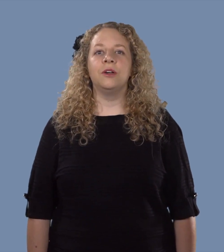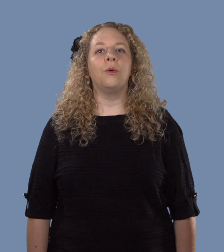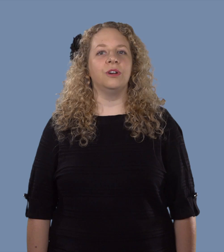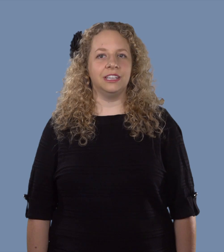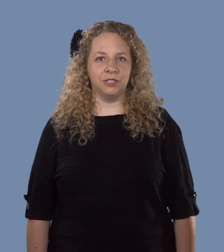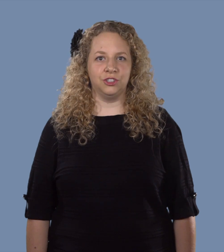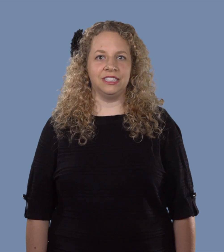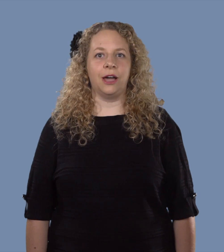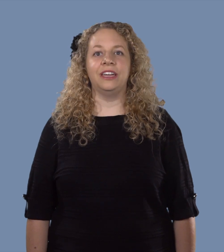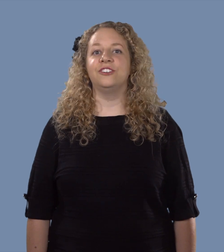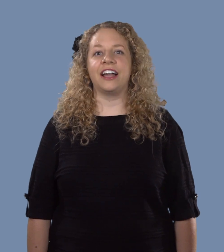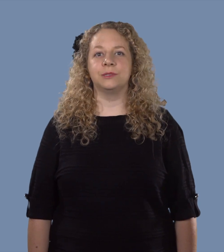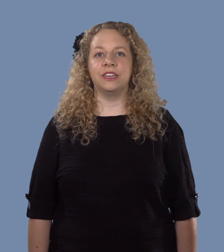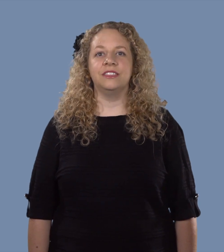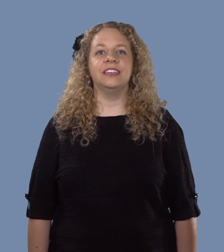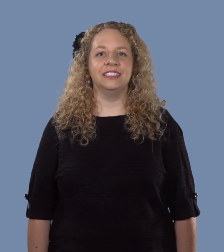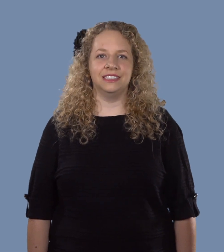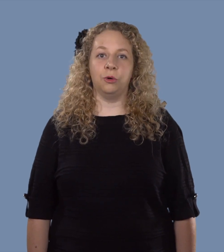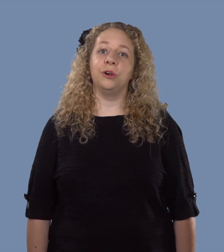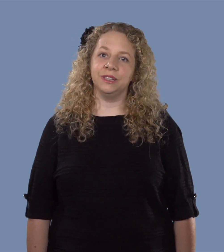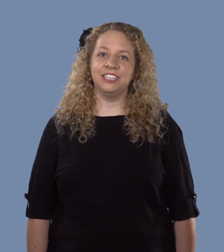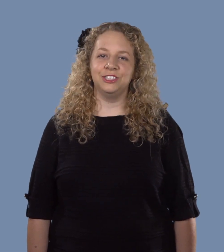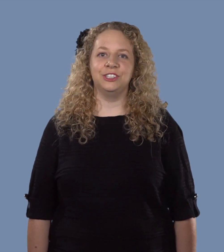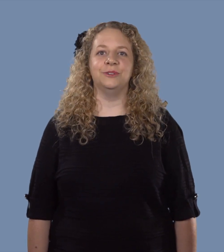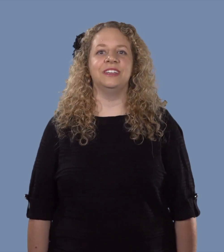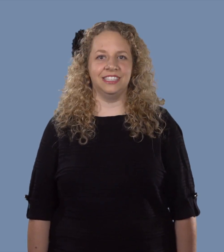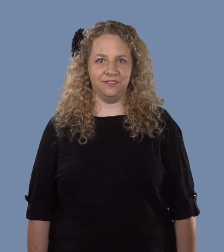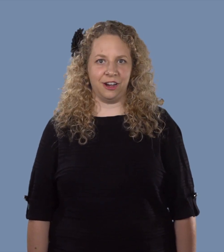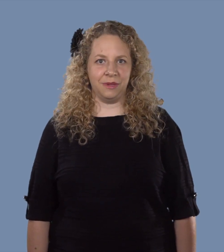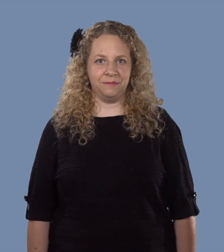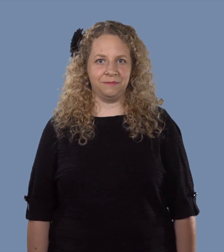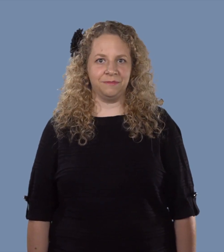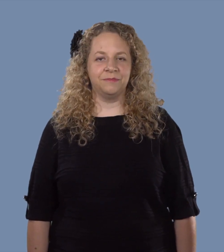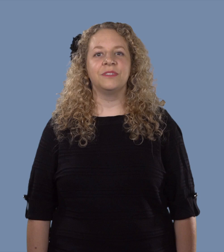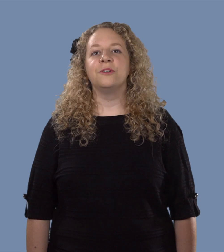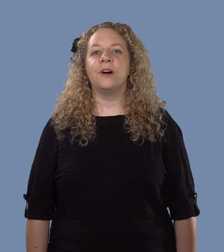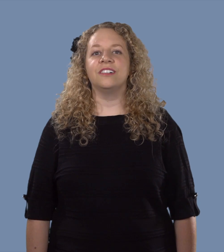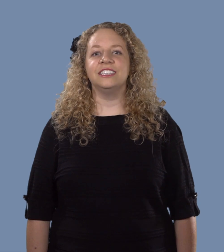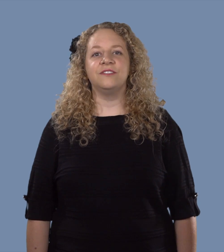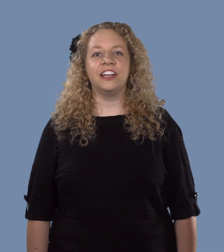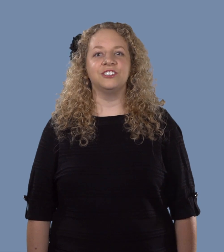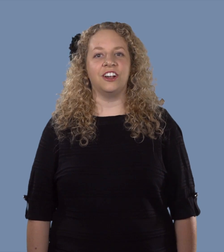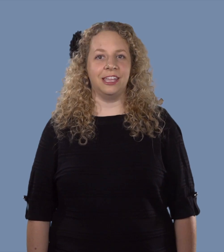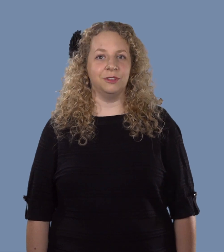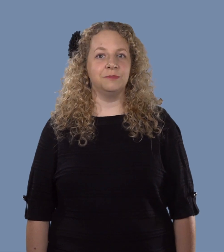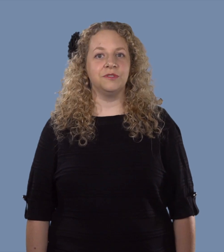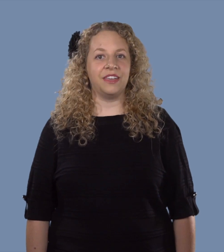While classifiers are able to provide this information, they are not used in isolation. Before using a classifier, you have to